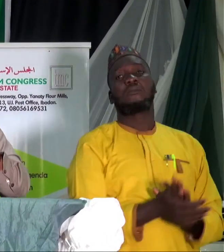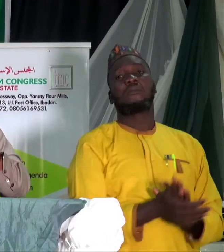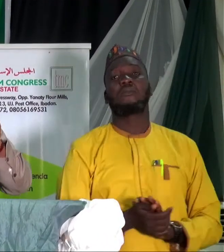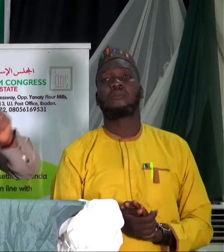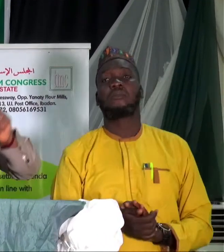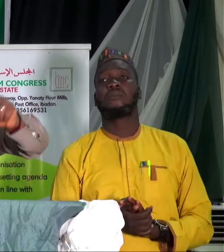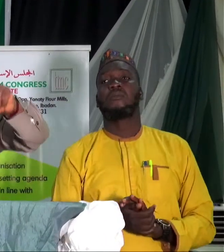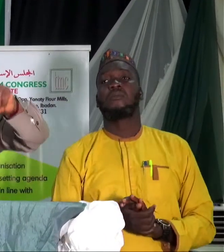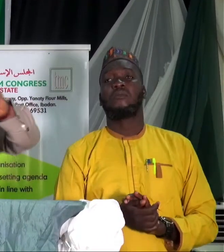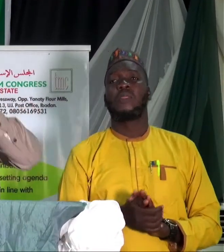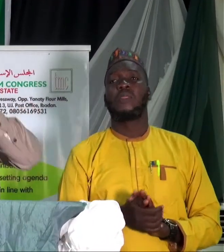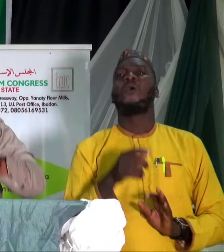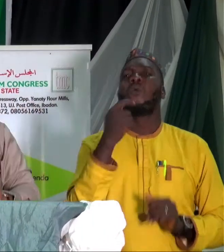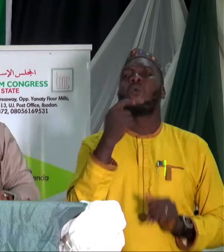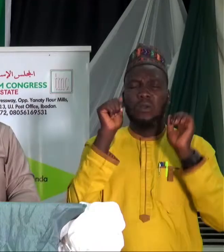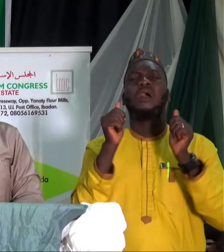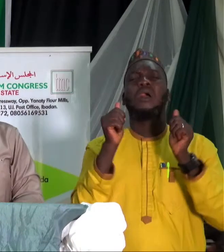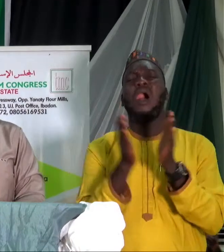Ta la fe blame.